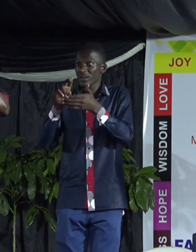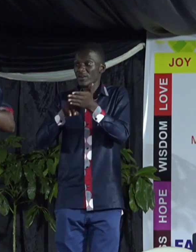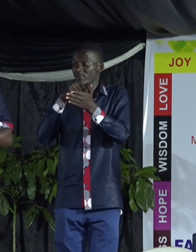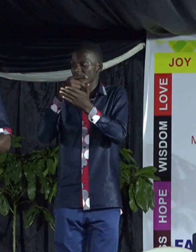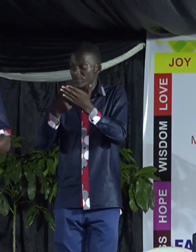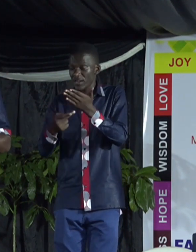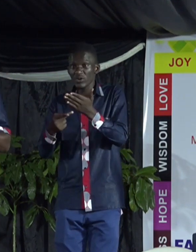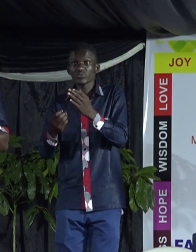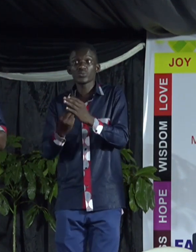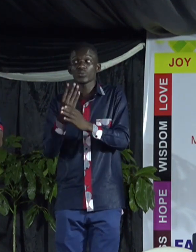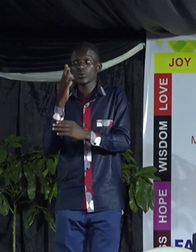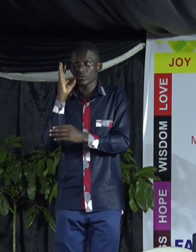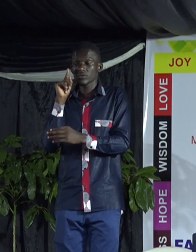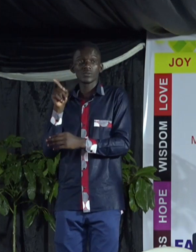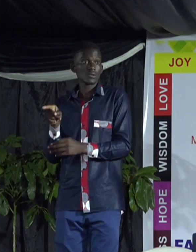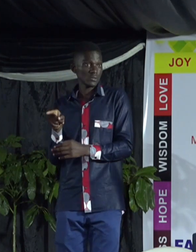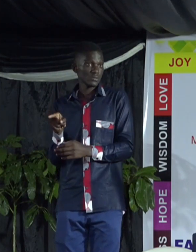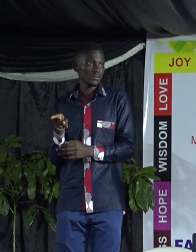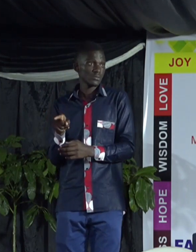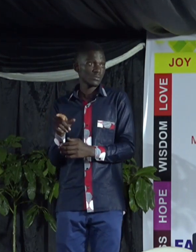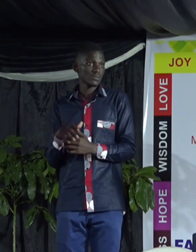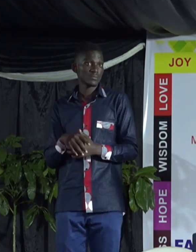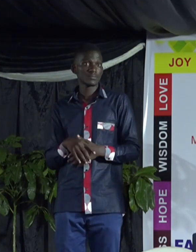this fruit. Tulemereddwa okubala ebibala bino.